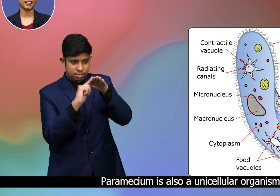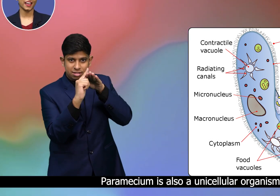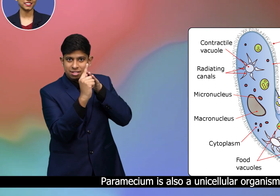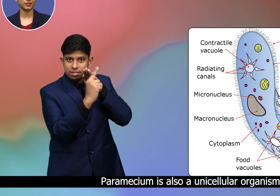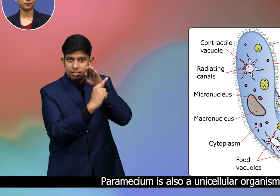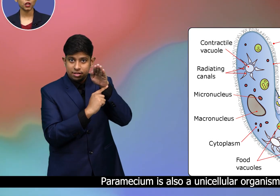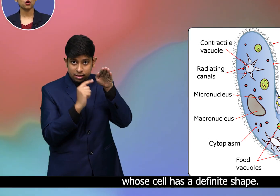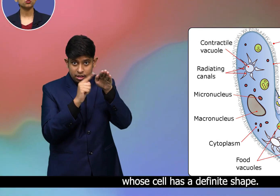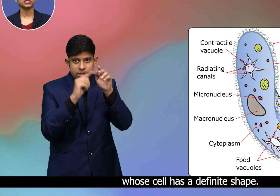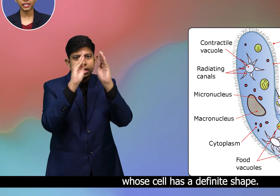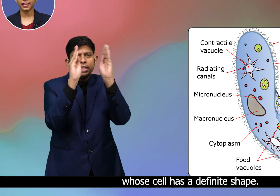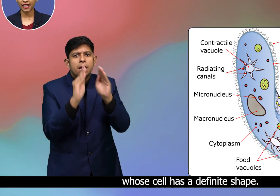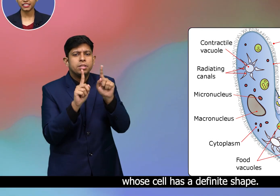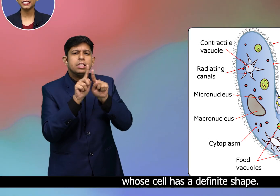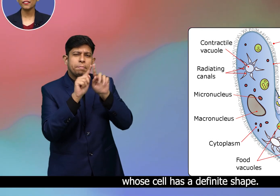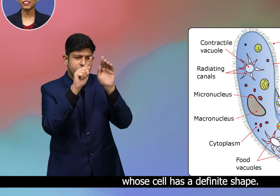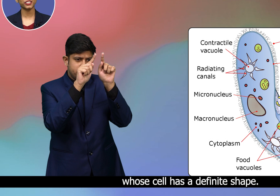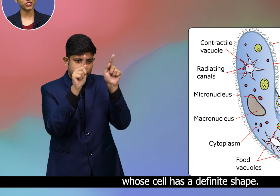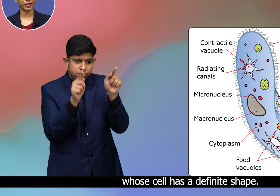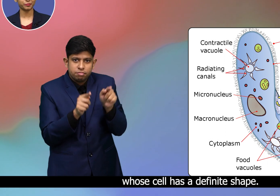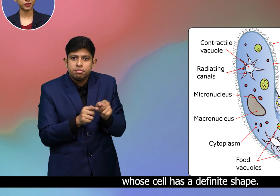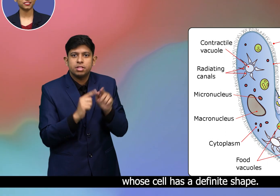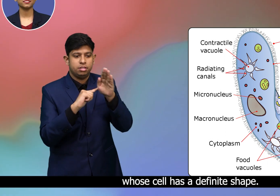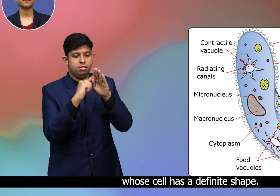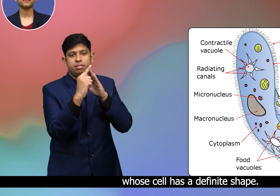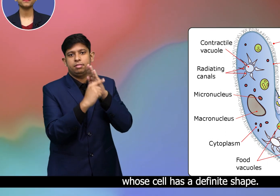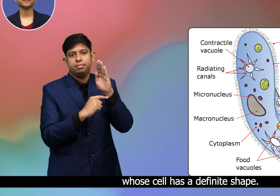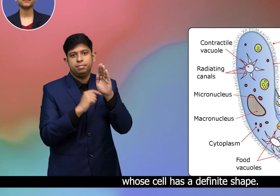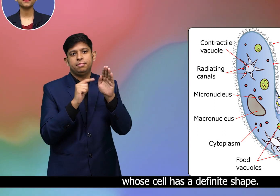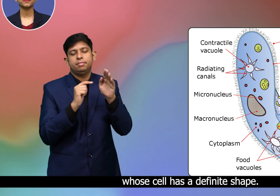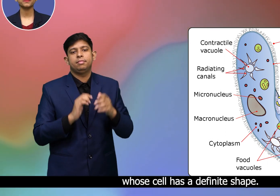unicellular organism whose cell has a definite shape.